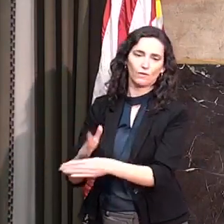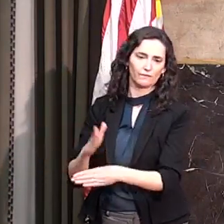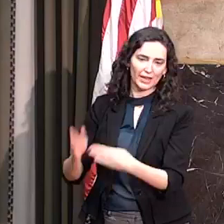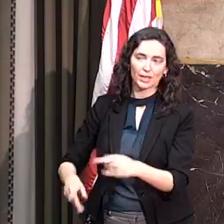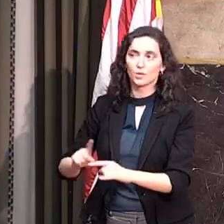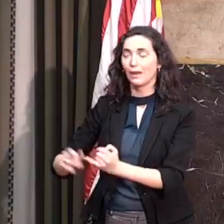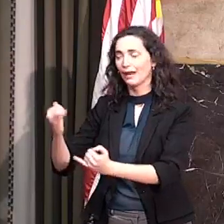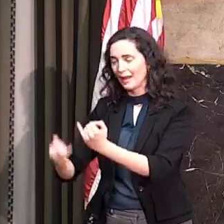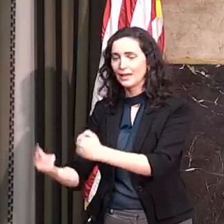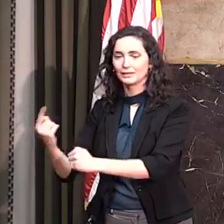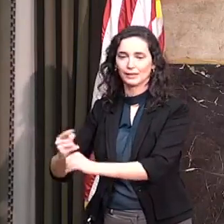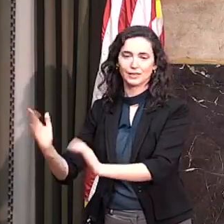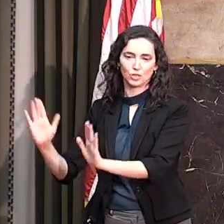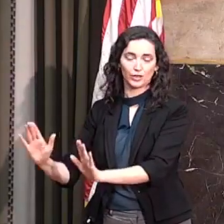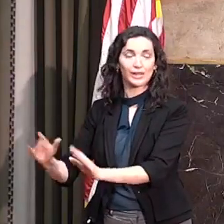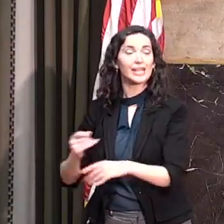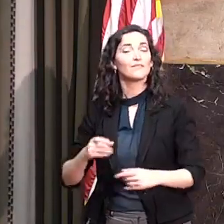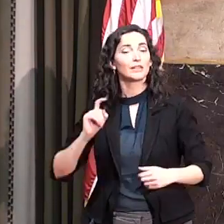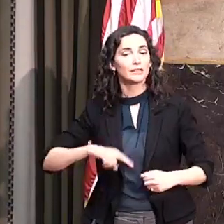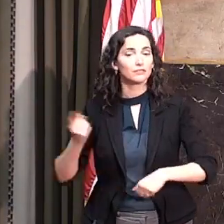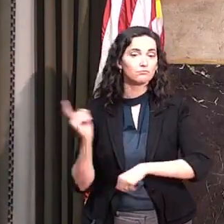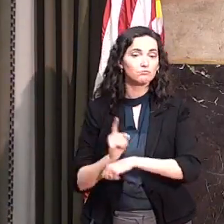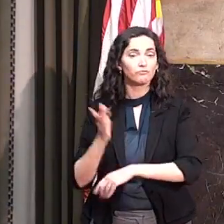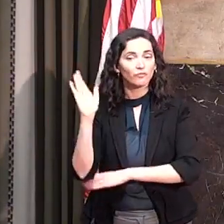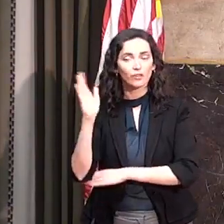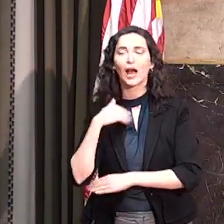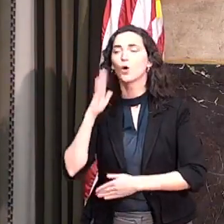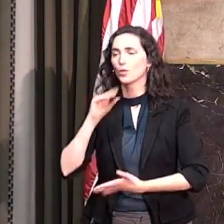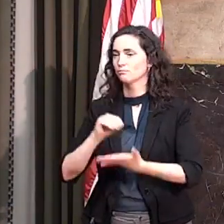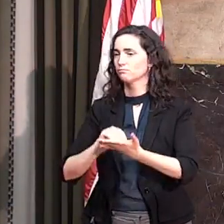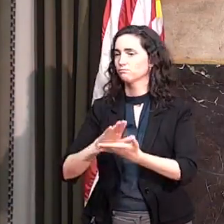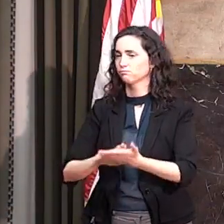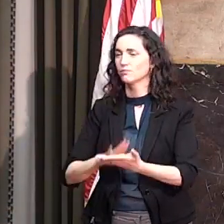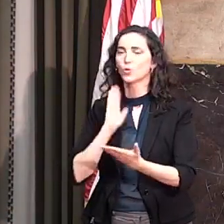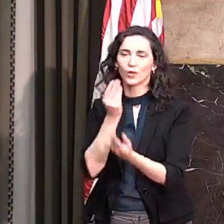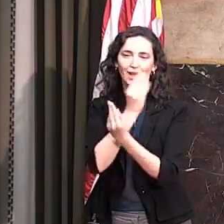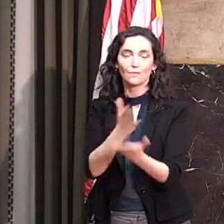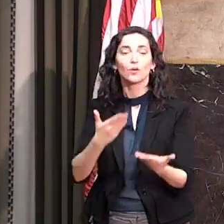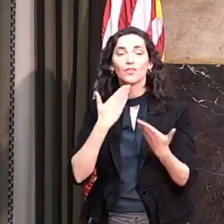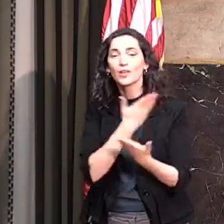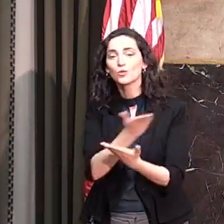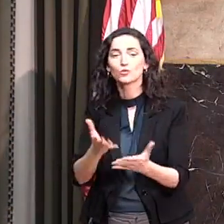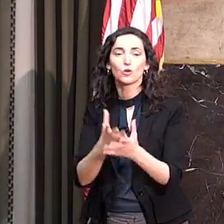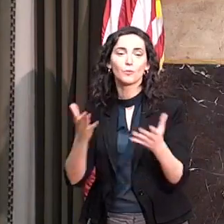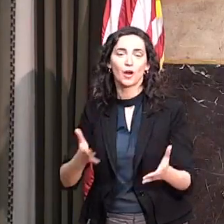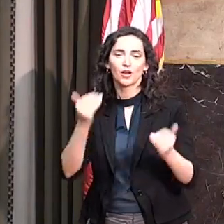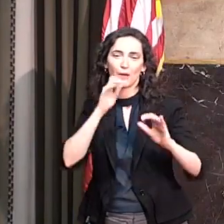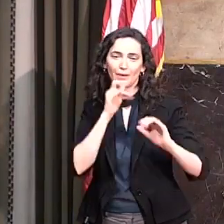need to schedule one, we will do that, and we will let you know at that time. Thank you all very much, and God bless.